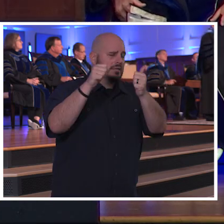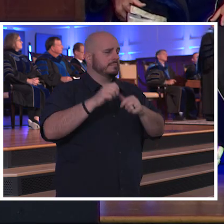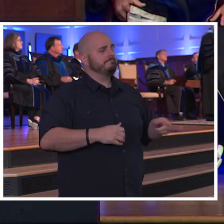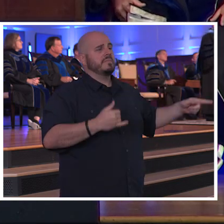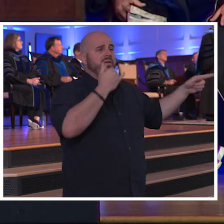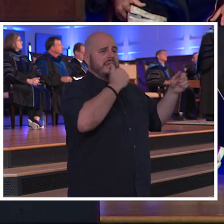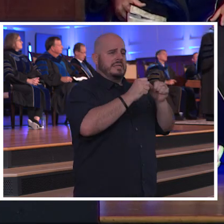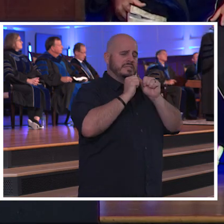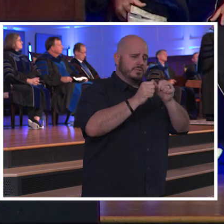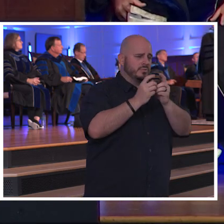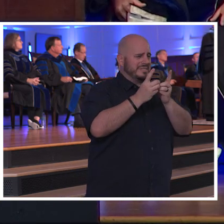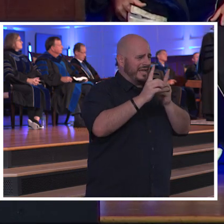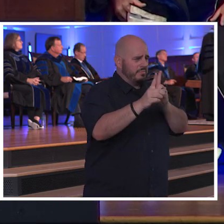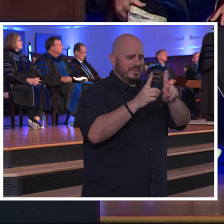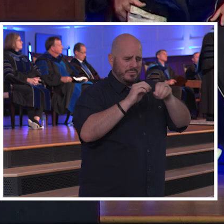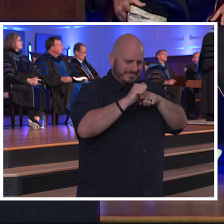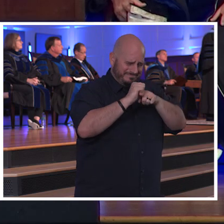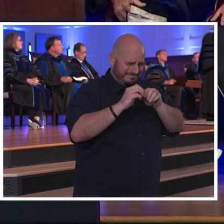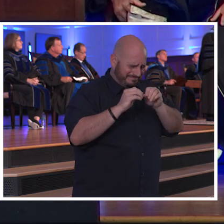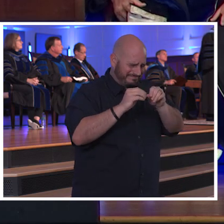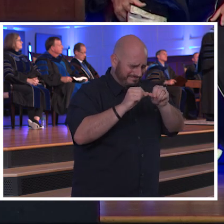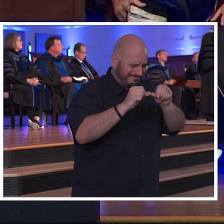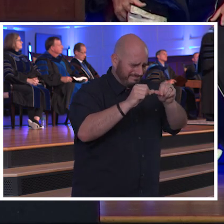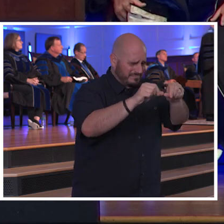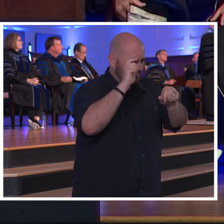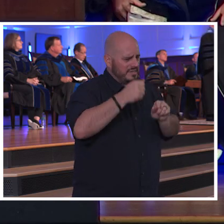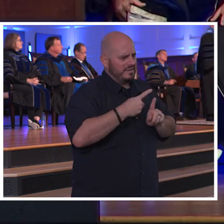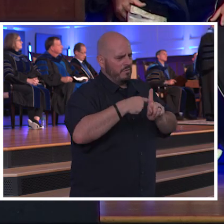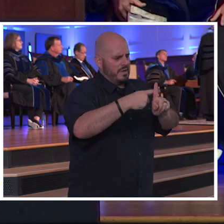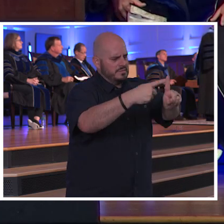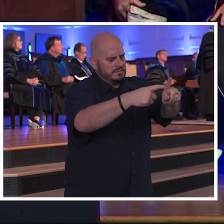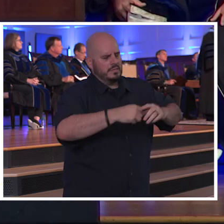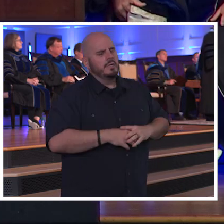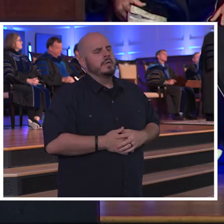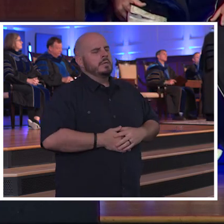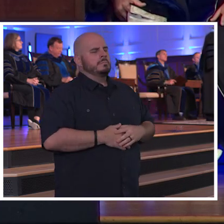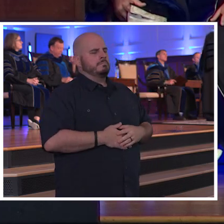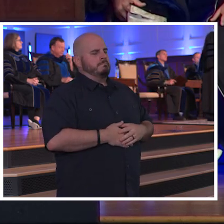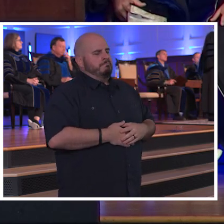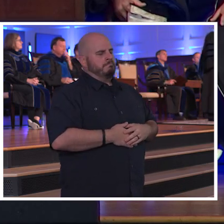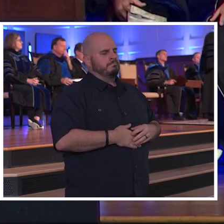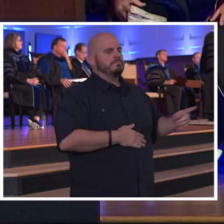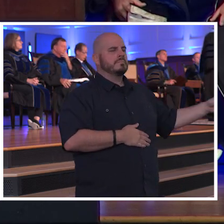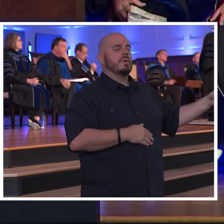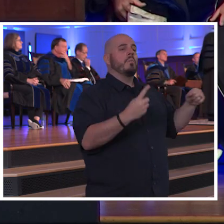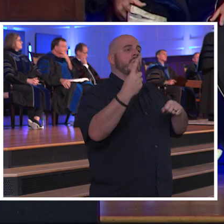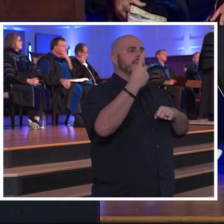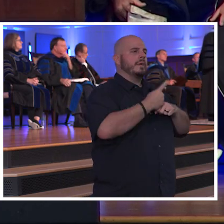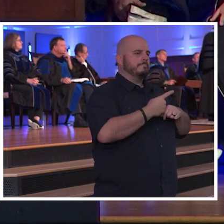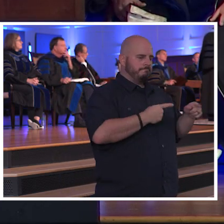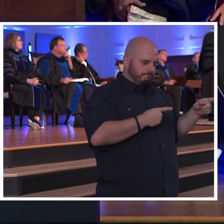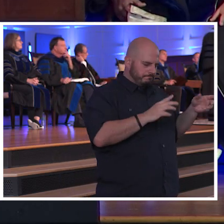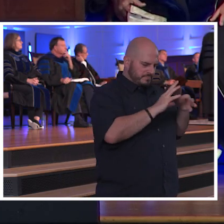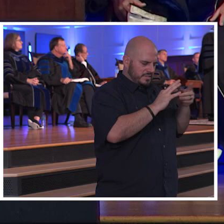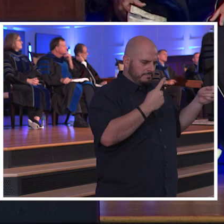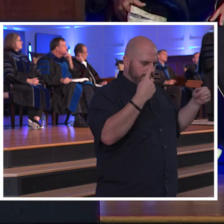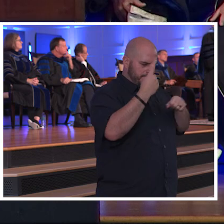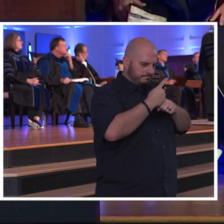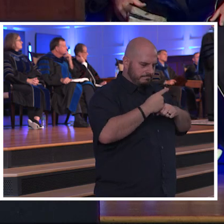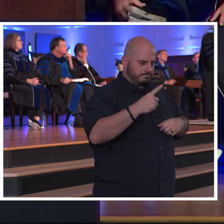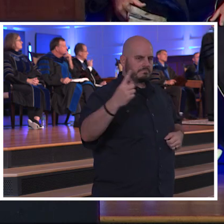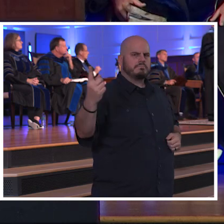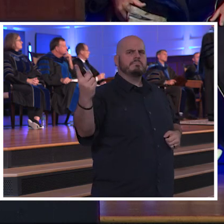her for several months. And then she says, one day this new believer came with her eyes